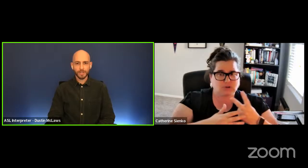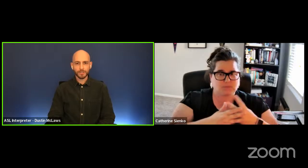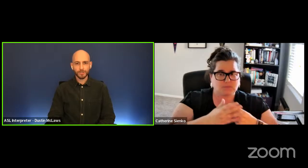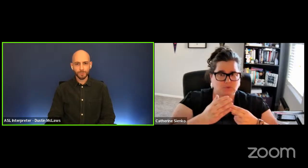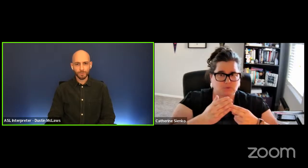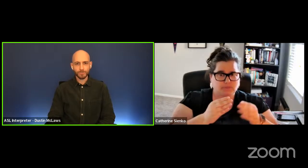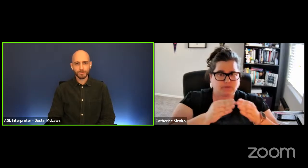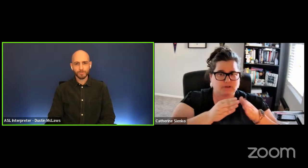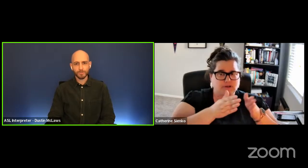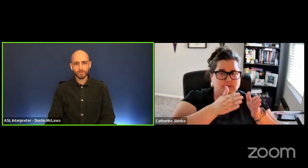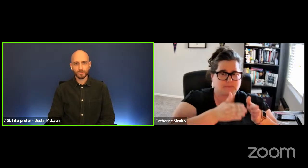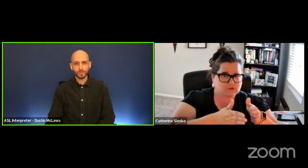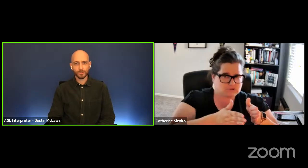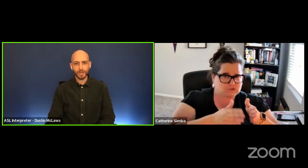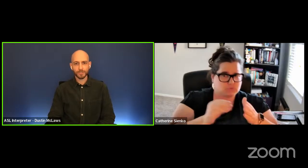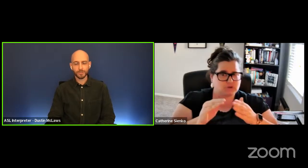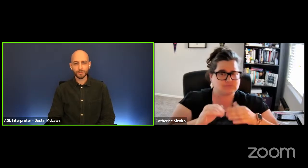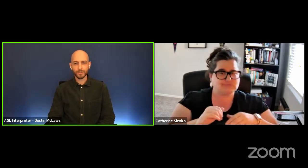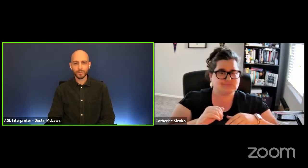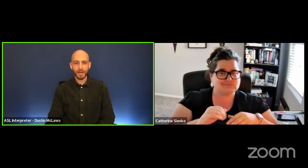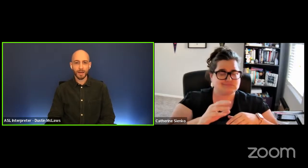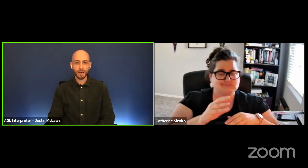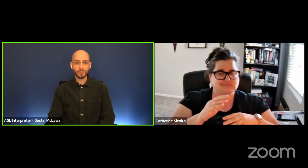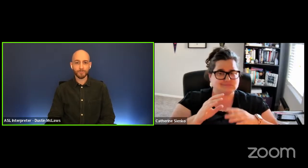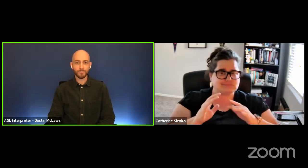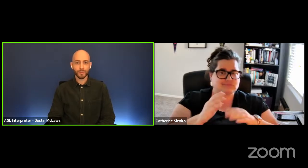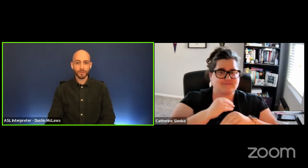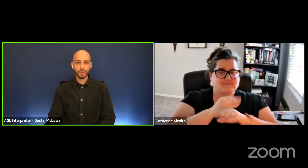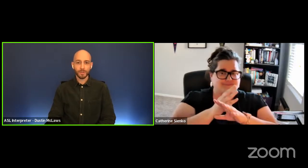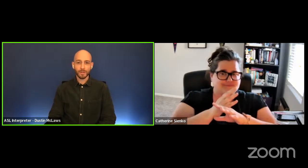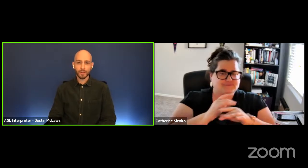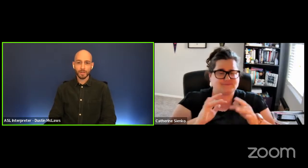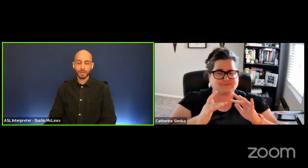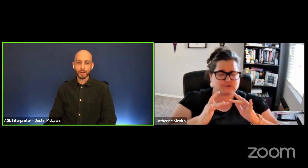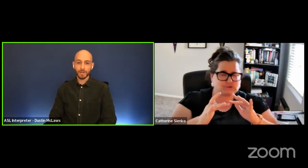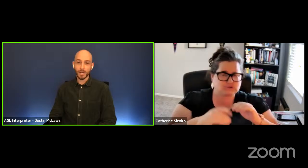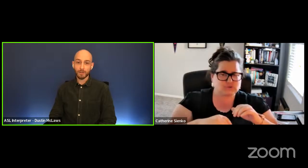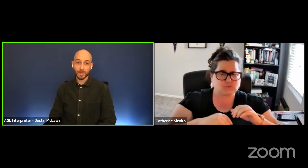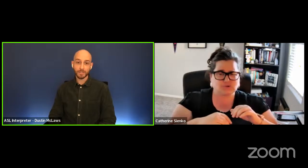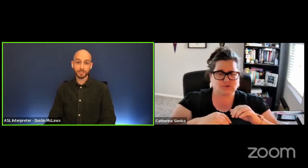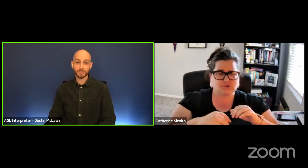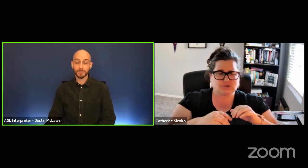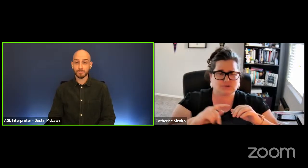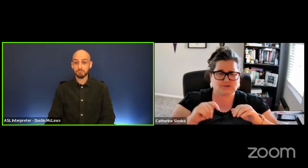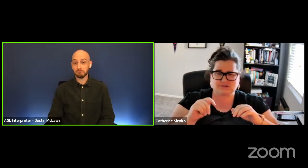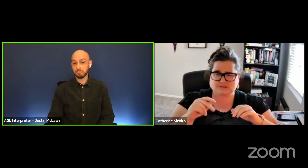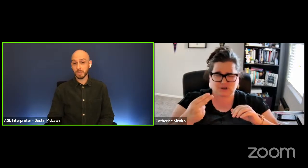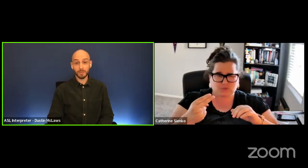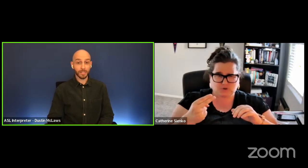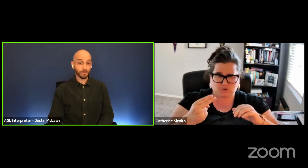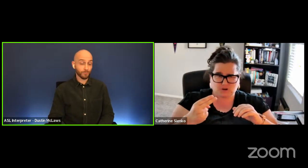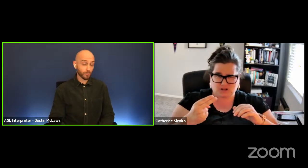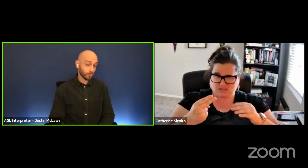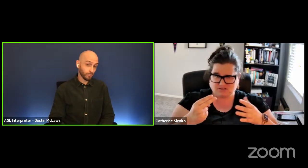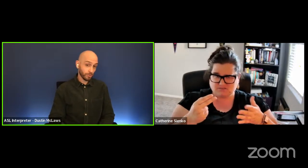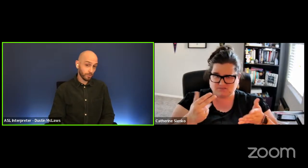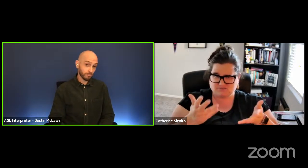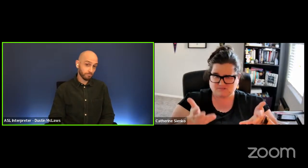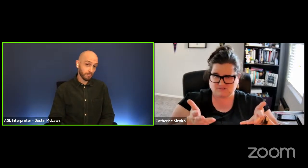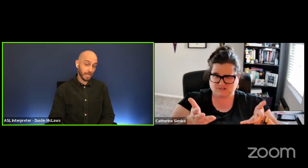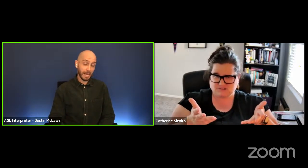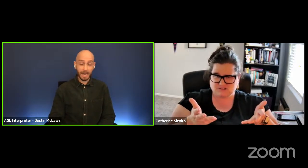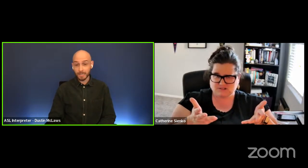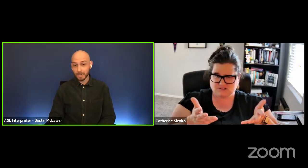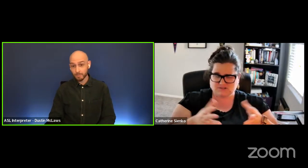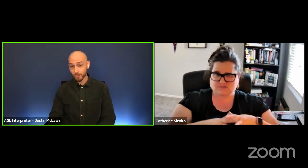What would you like to do? Would you like to have an event that's